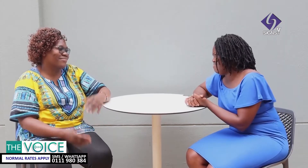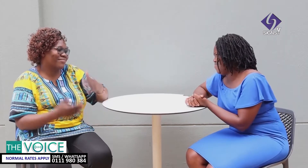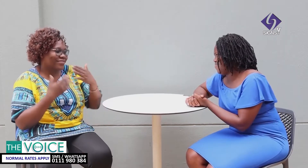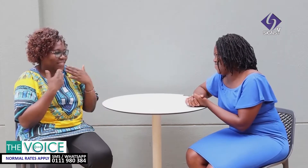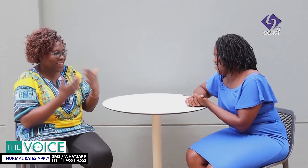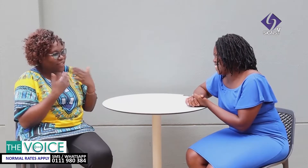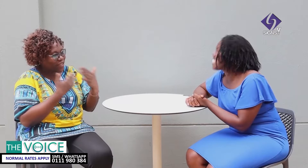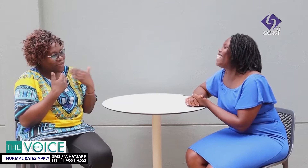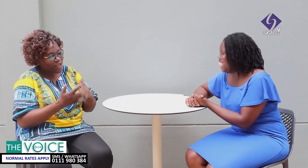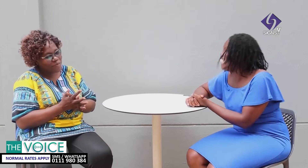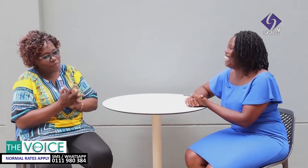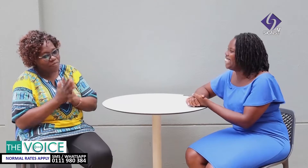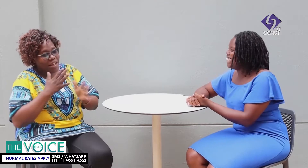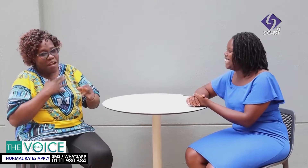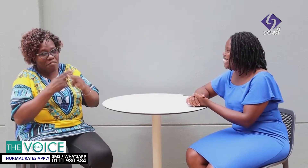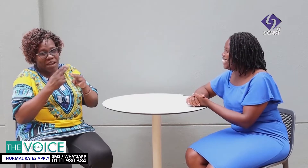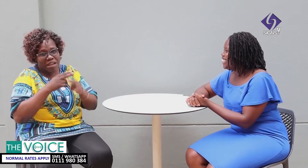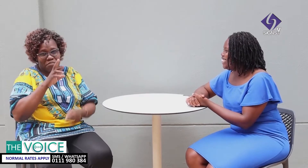so much. My name is Ruth.